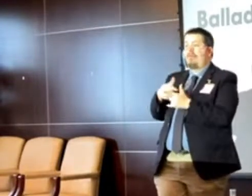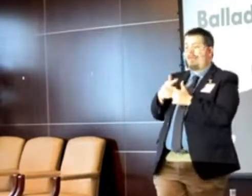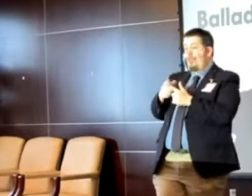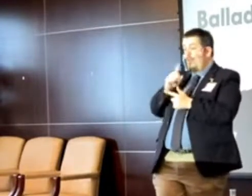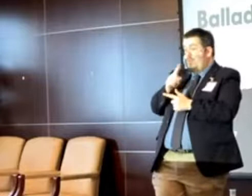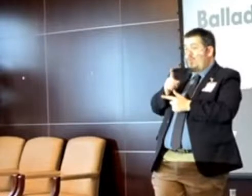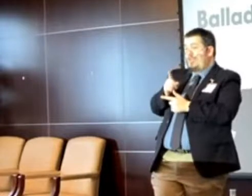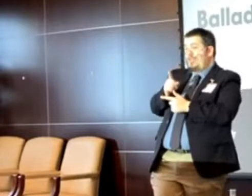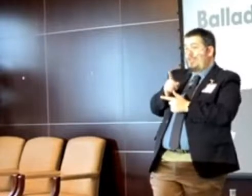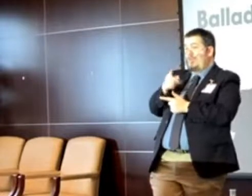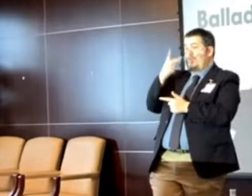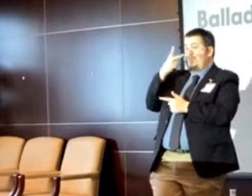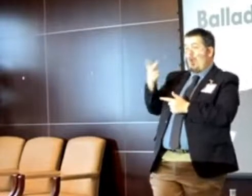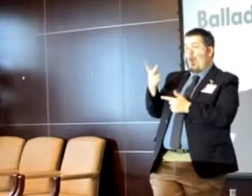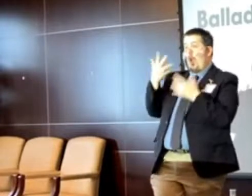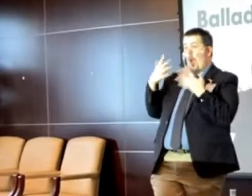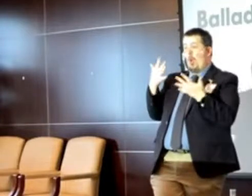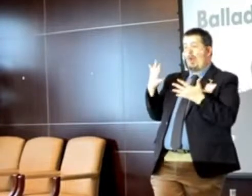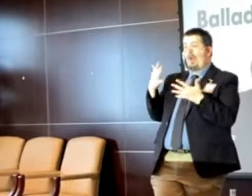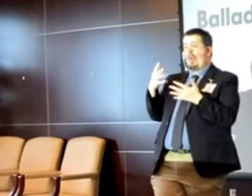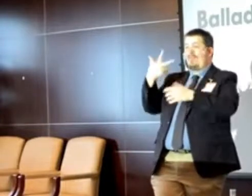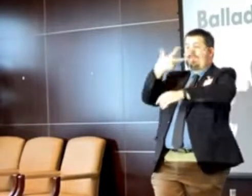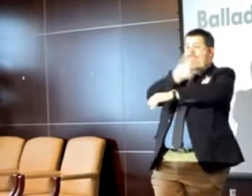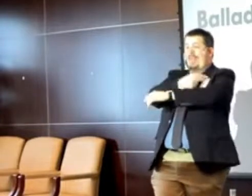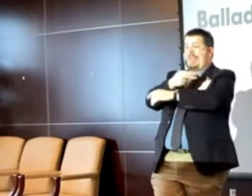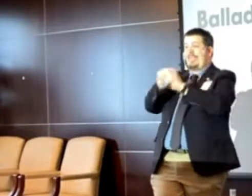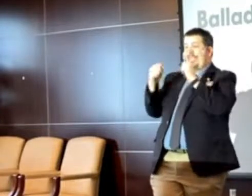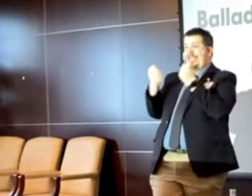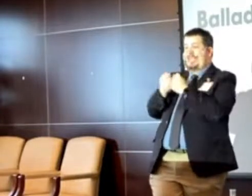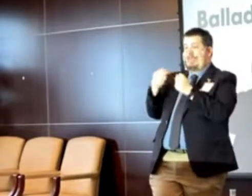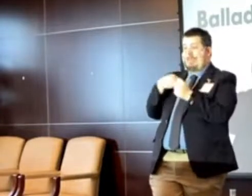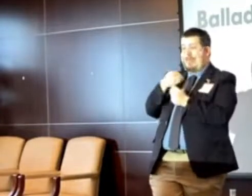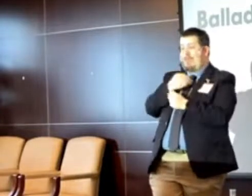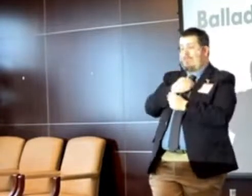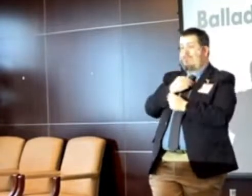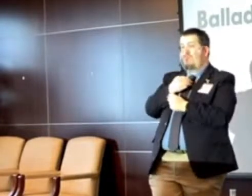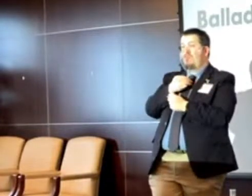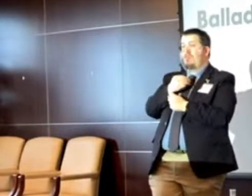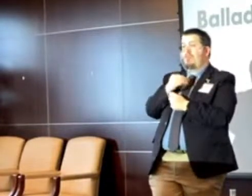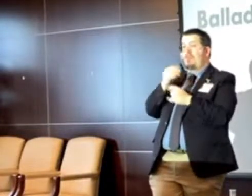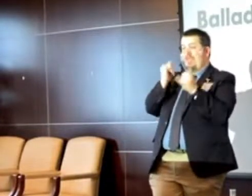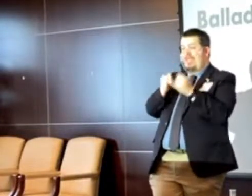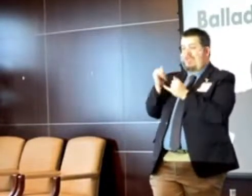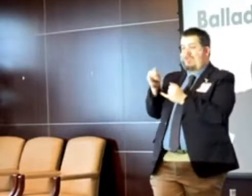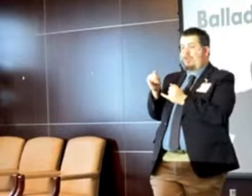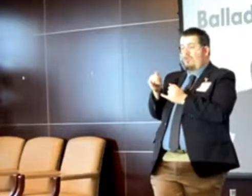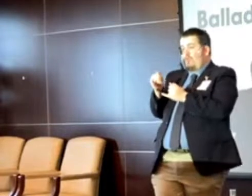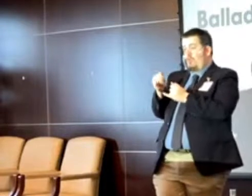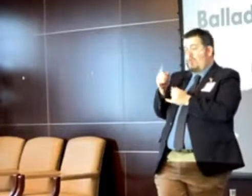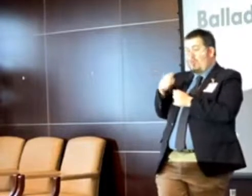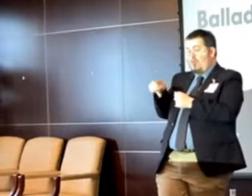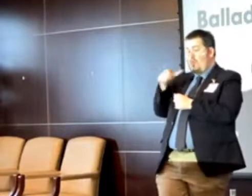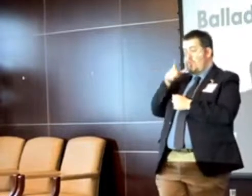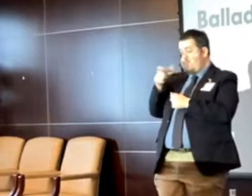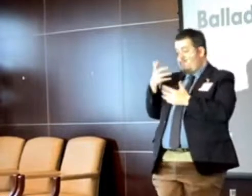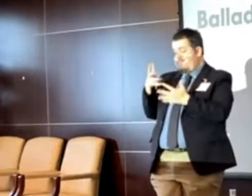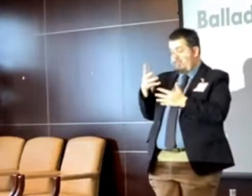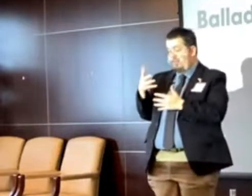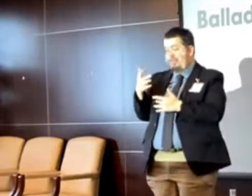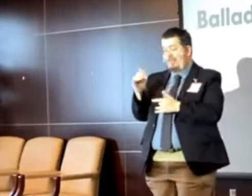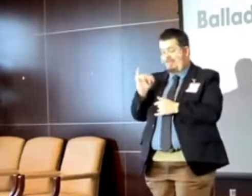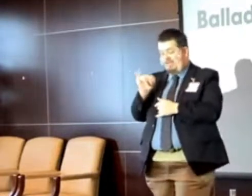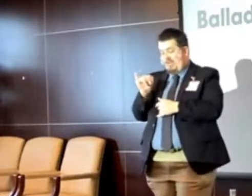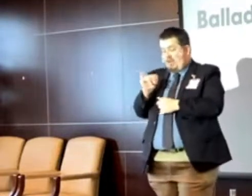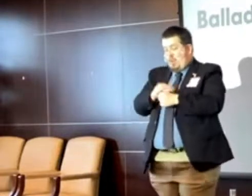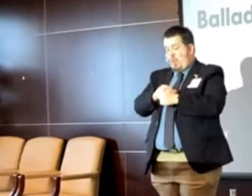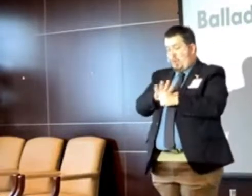it's true, as you heard already today, that vaccinated team members and individuals or those who have been previously infected